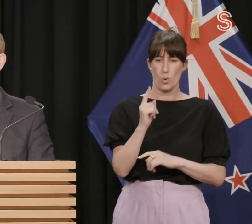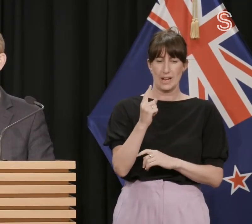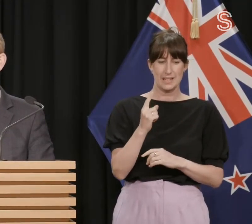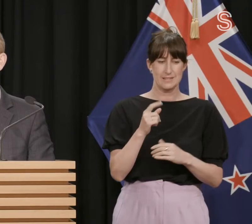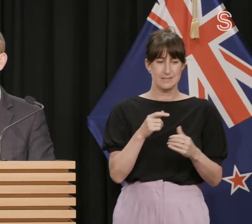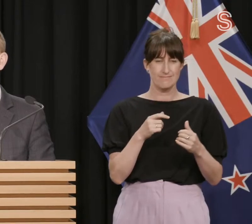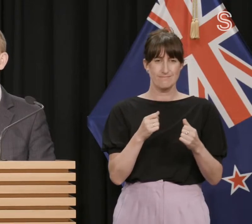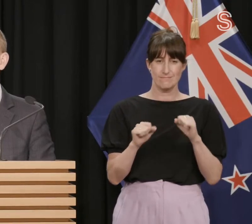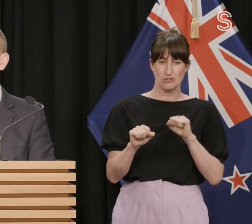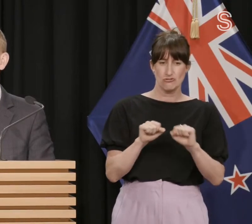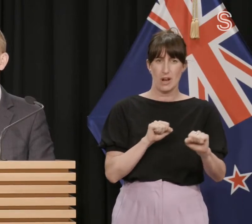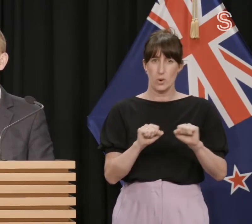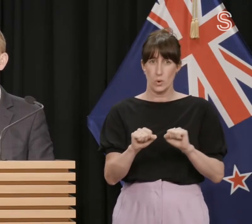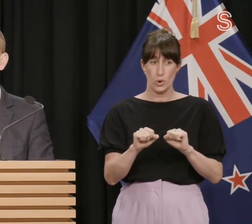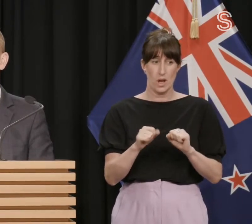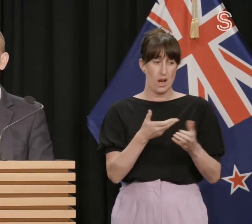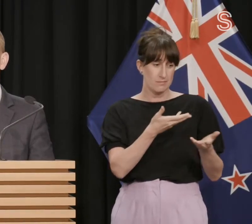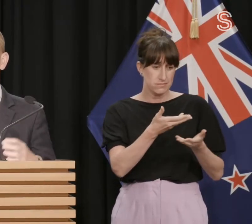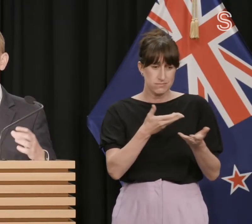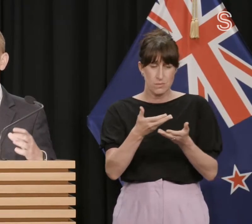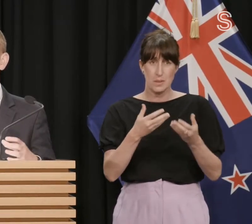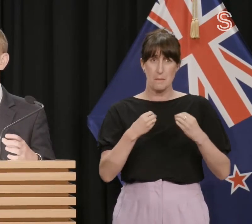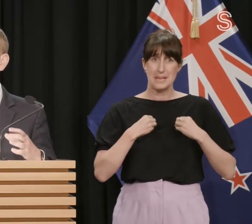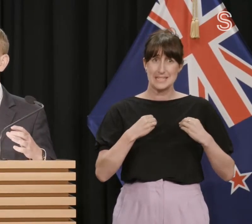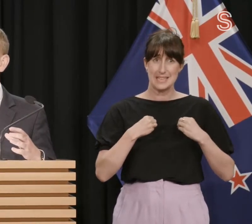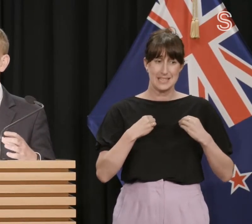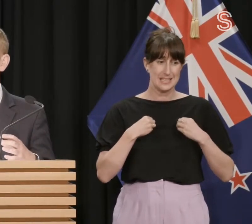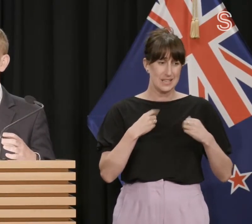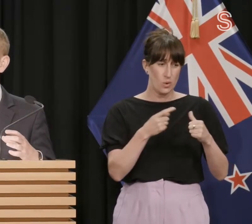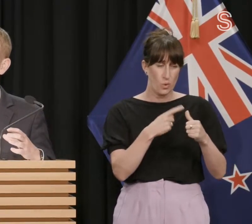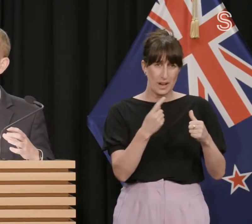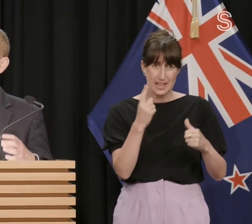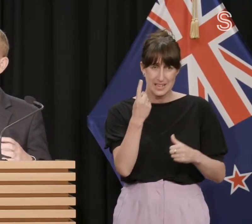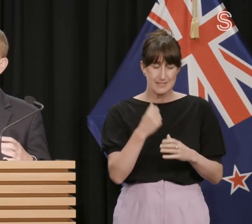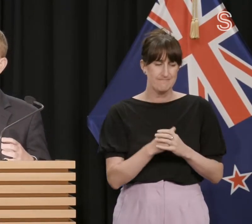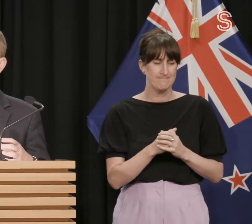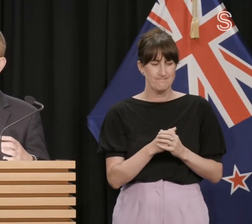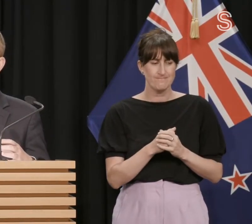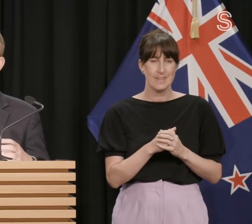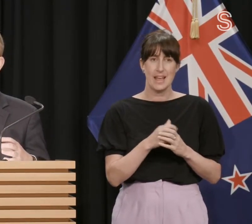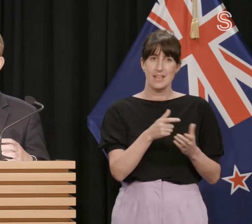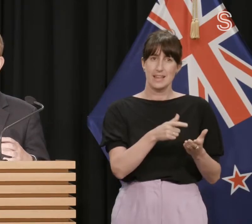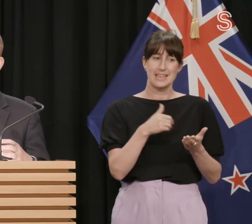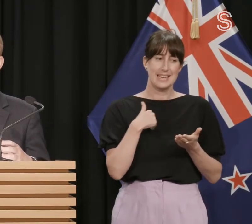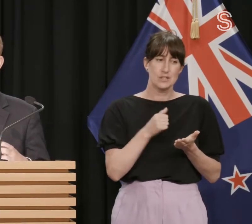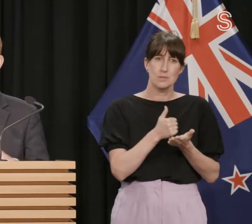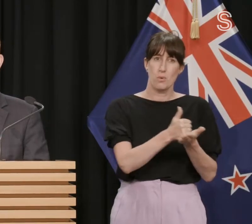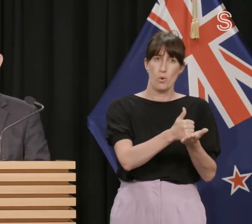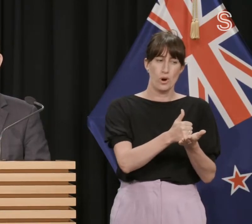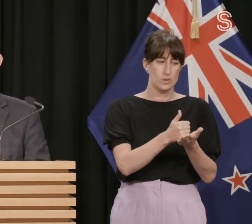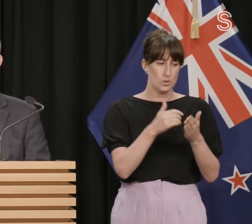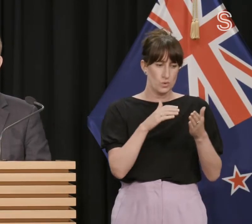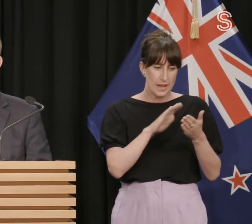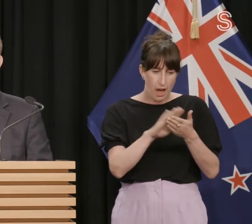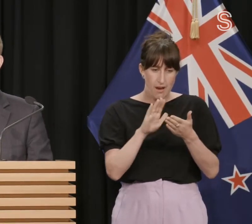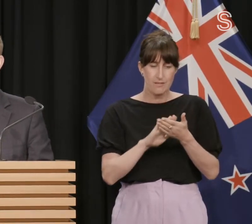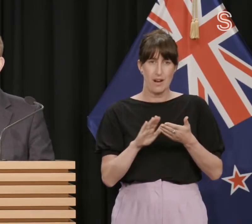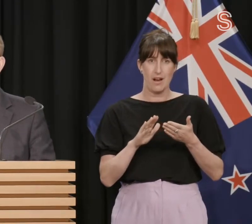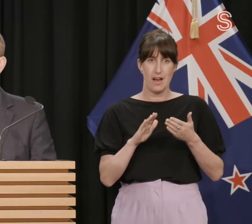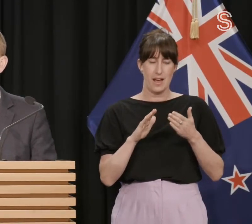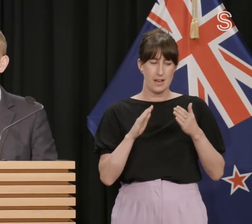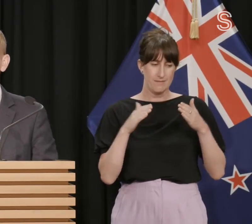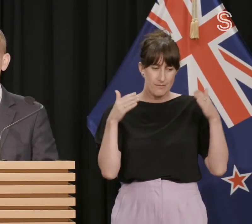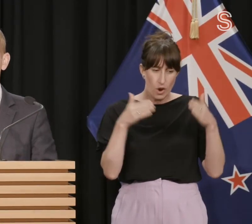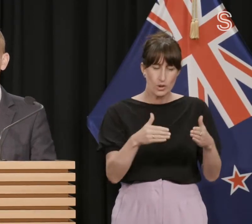community last week indicated that actually some clarity and focus and coordination of our efforts in Auckland would actually be